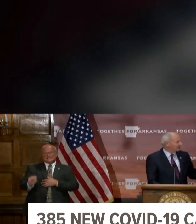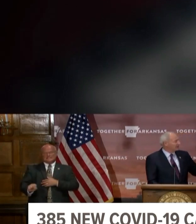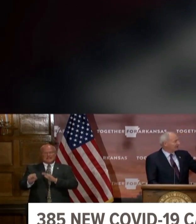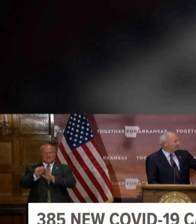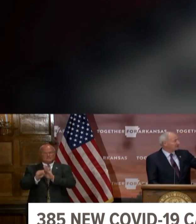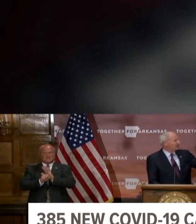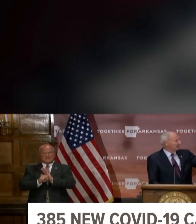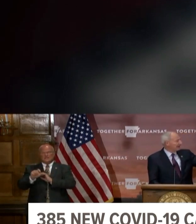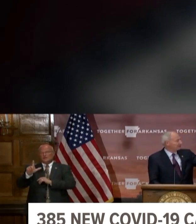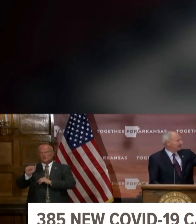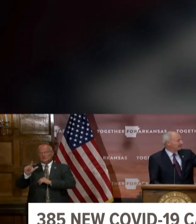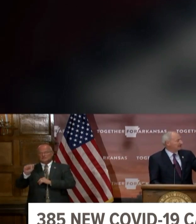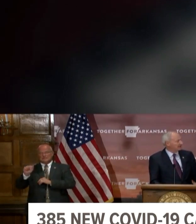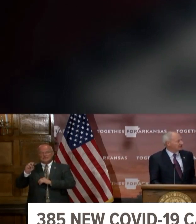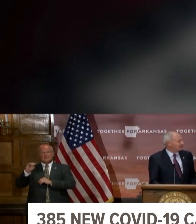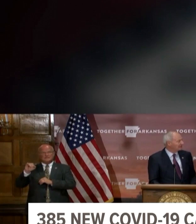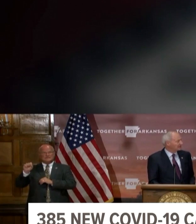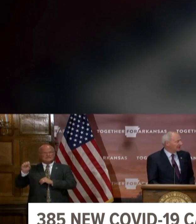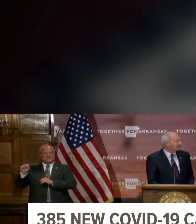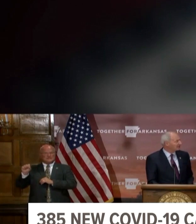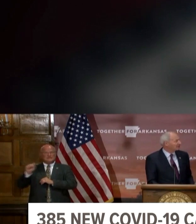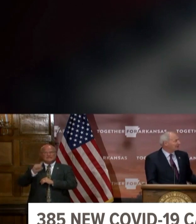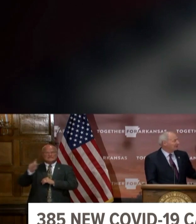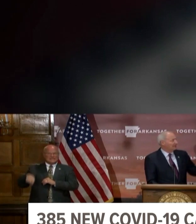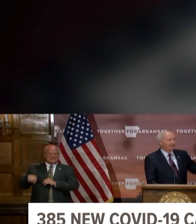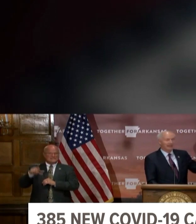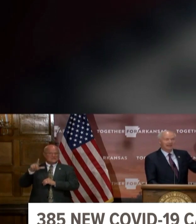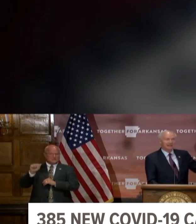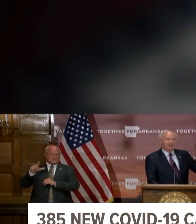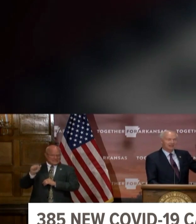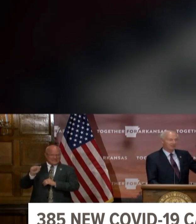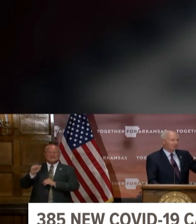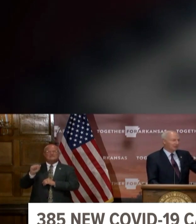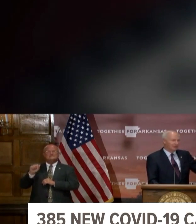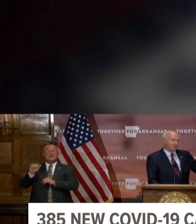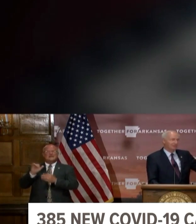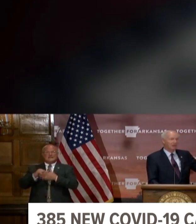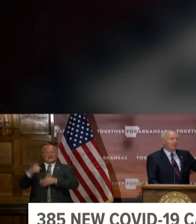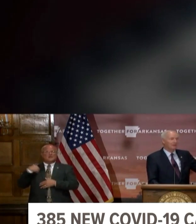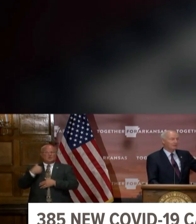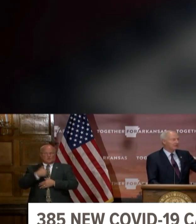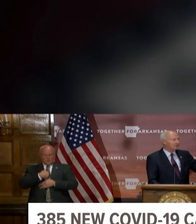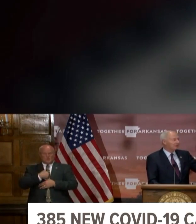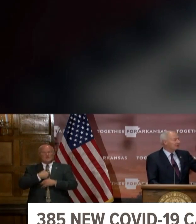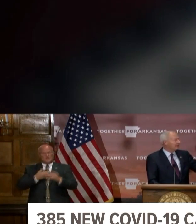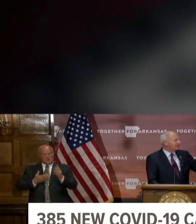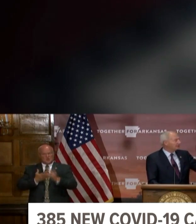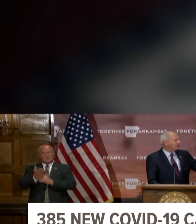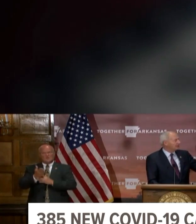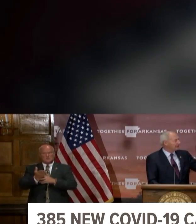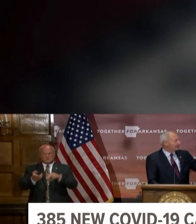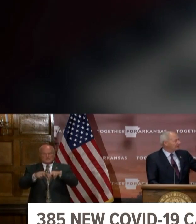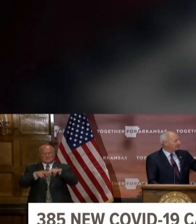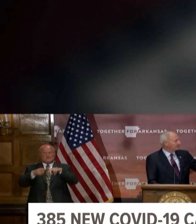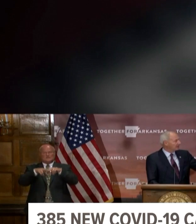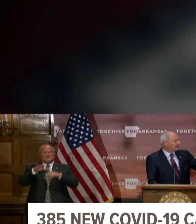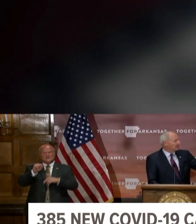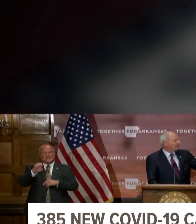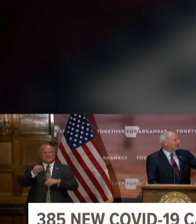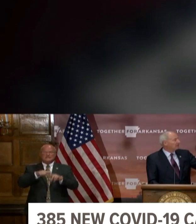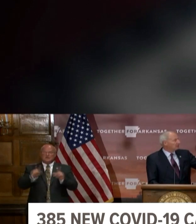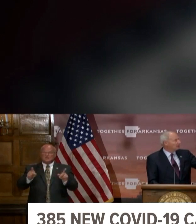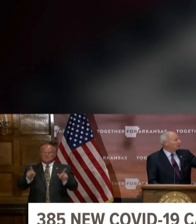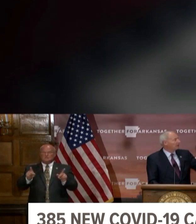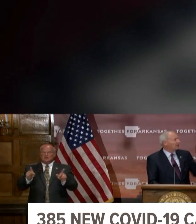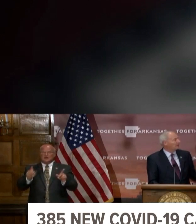states, Louisiana, Mississippi, Alabama, Tennessee, and Texas, that we're going through an increase in cases, but